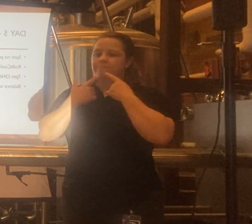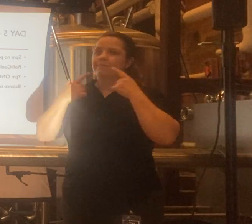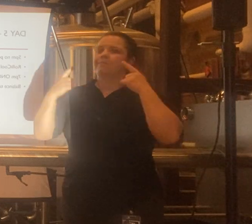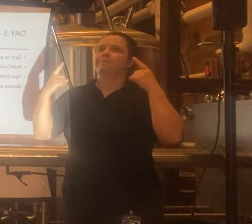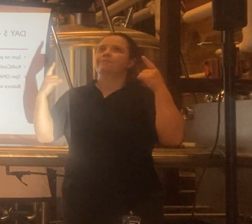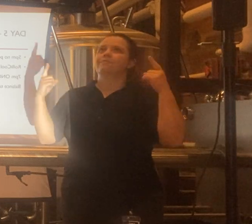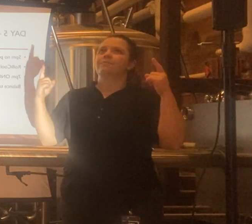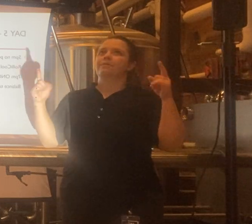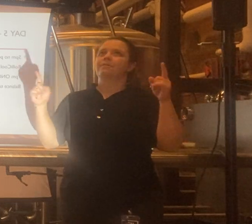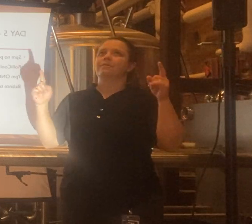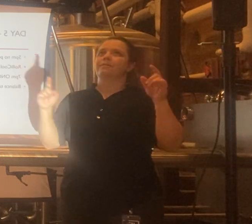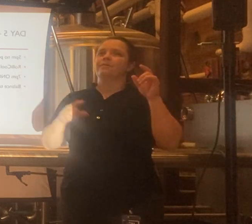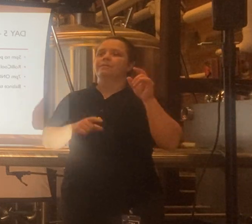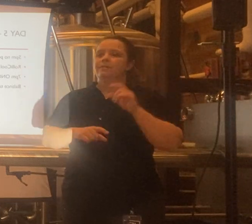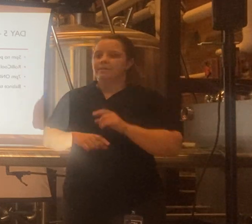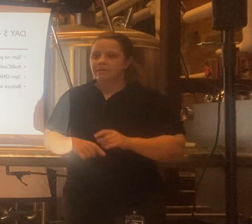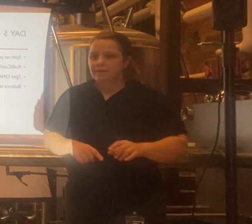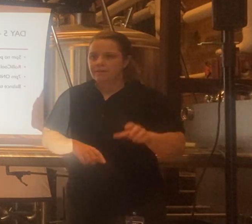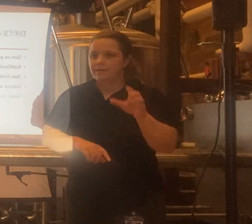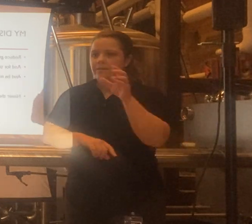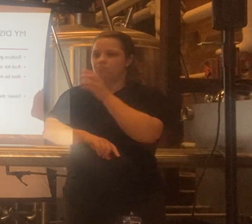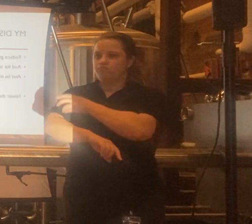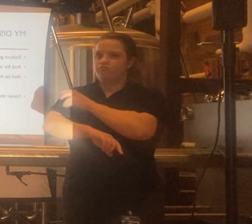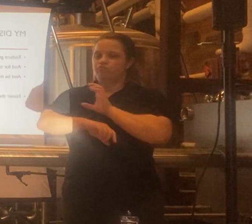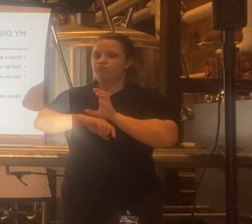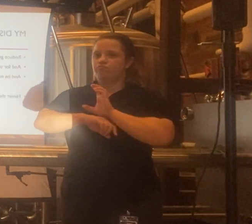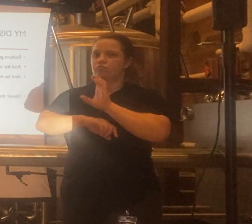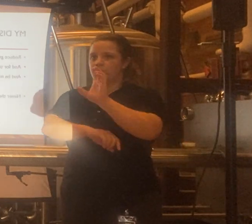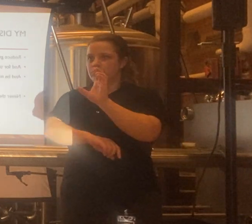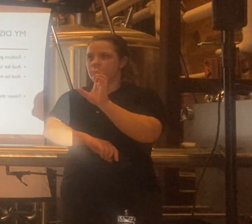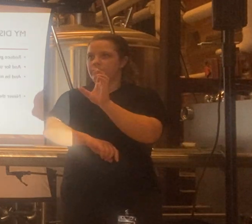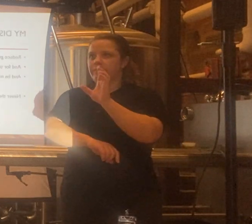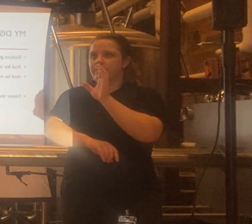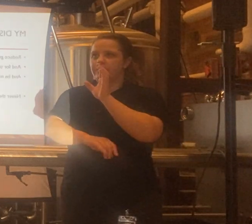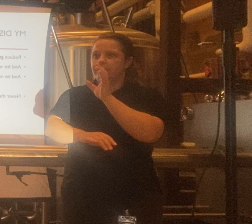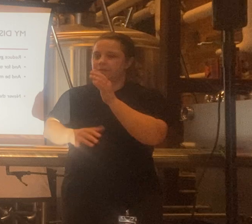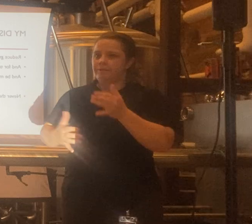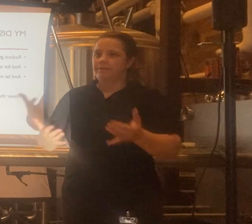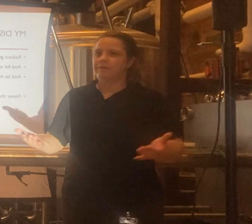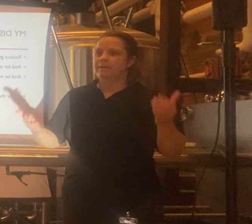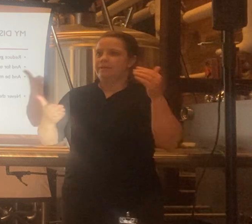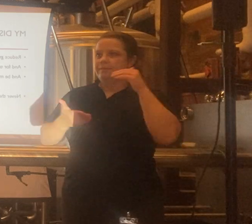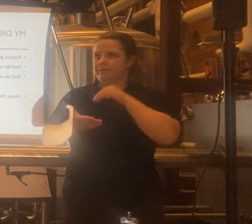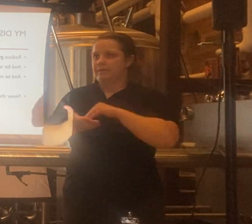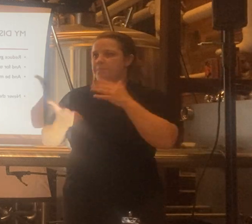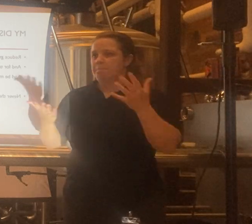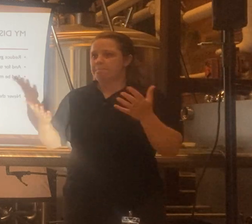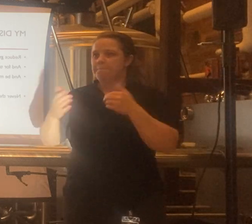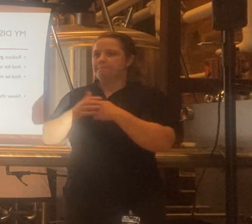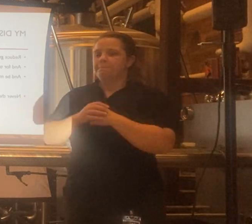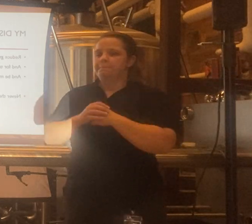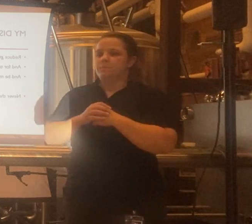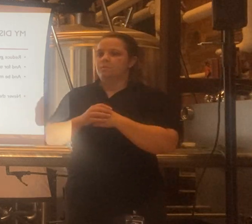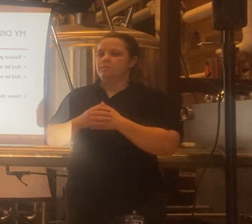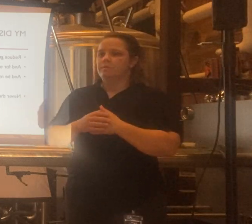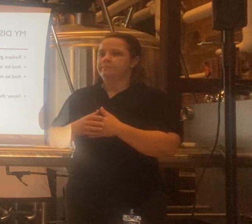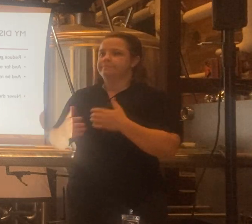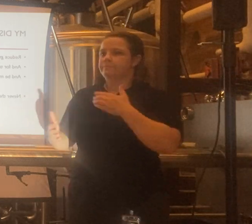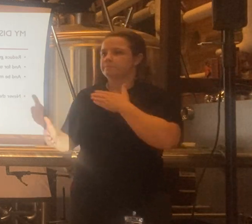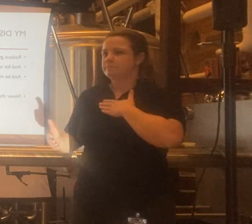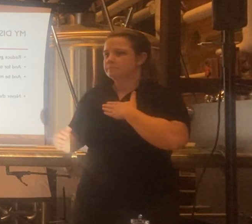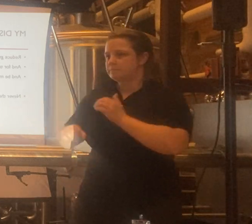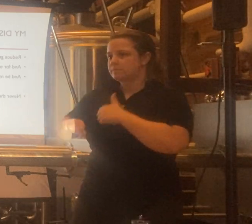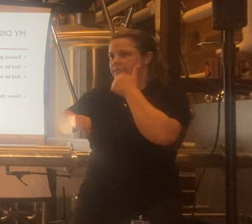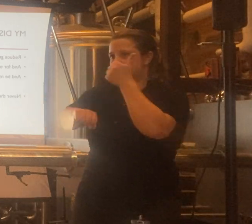from Wednesday to Sunday, this is kind of what we went through. So again, you know, my disaster setup. So what did I have